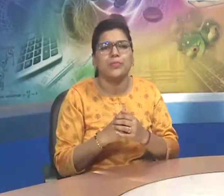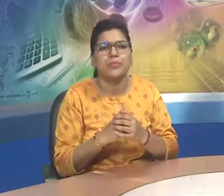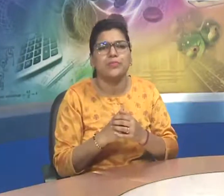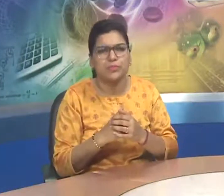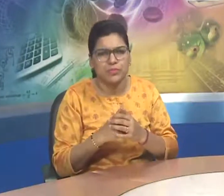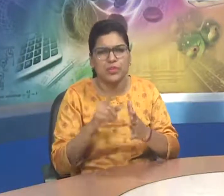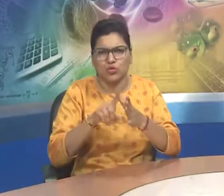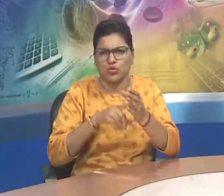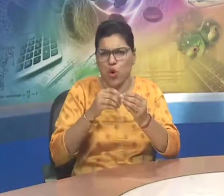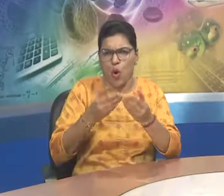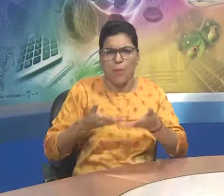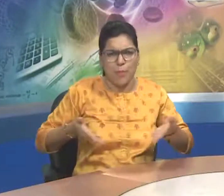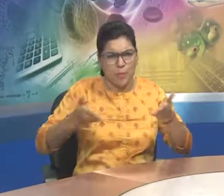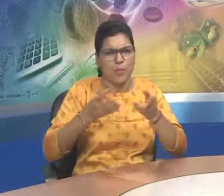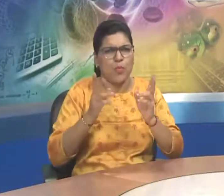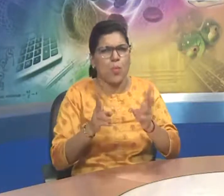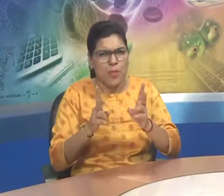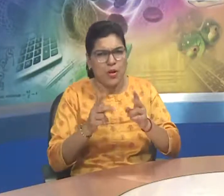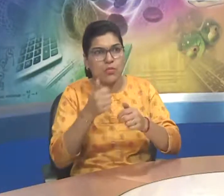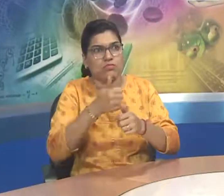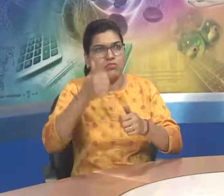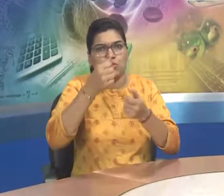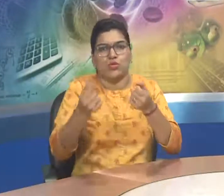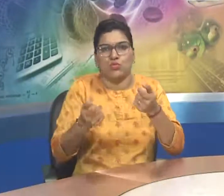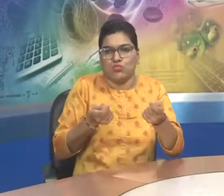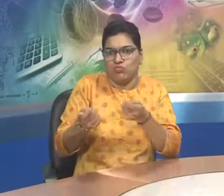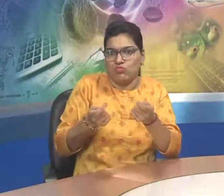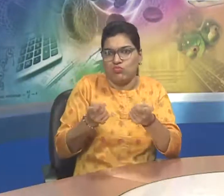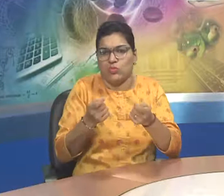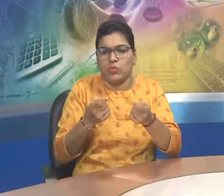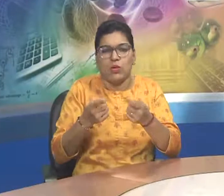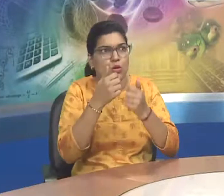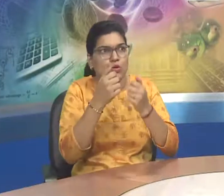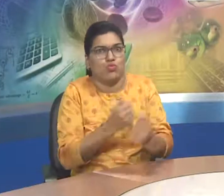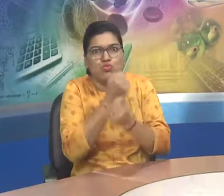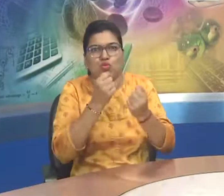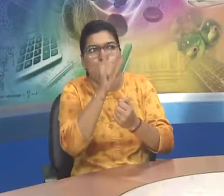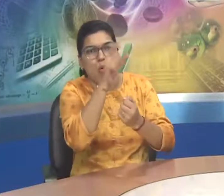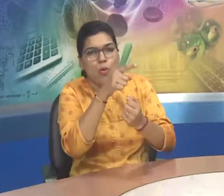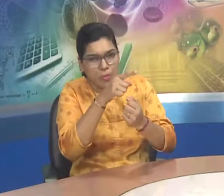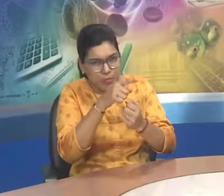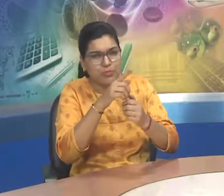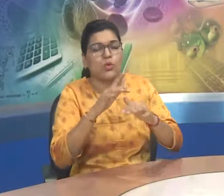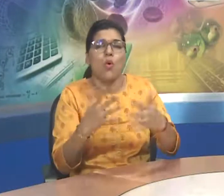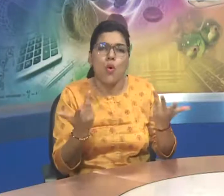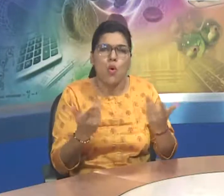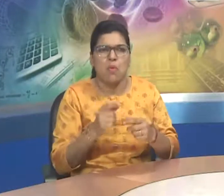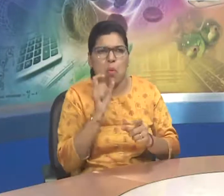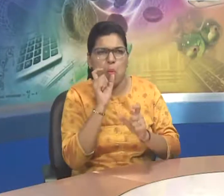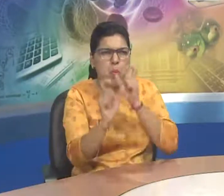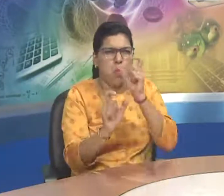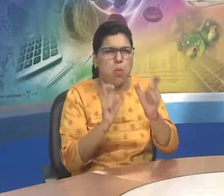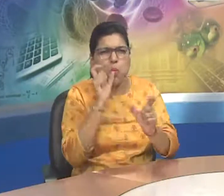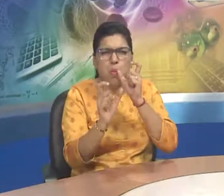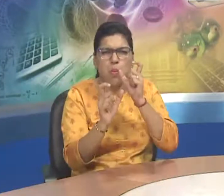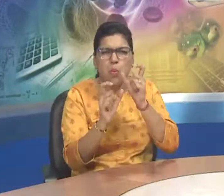means powerful at the most,